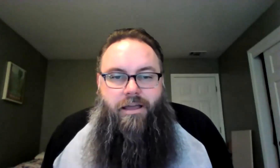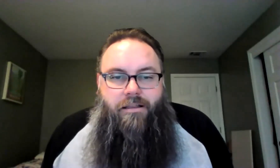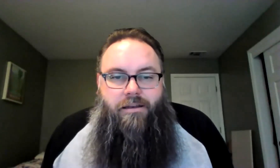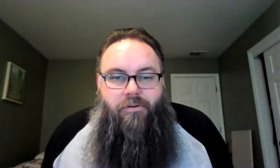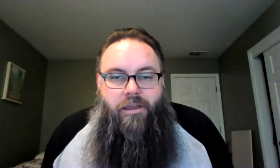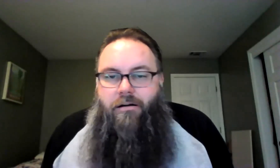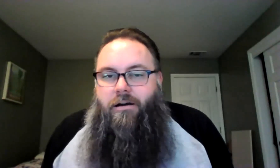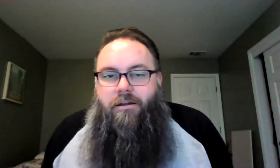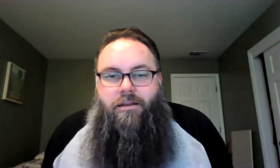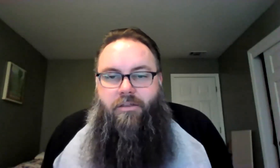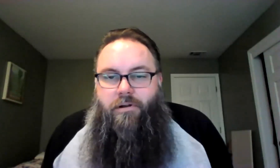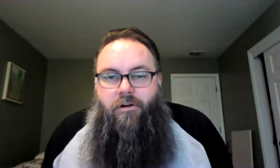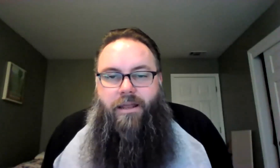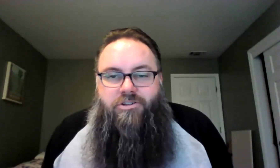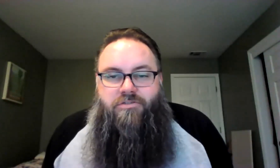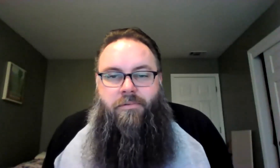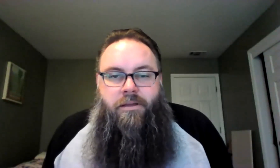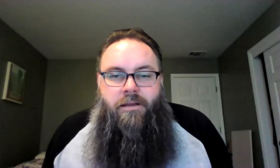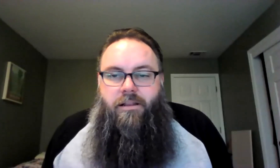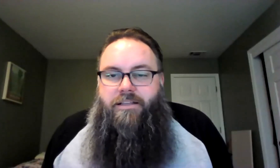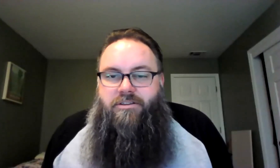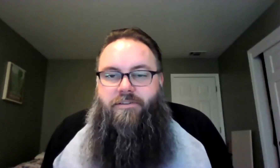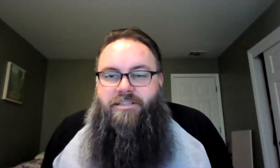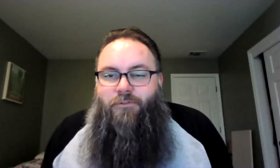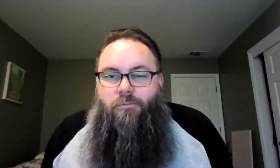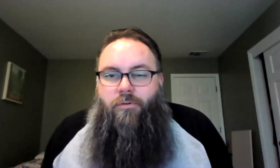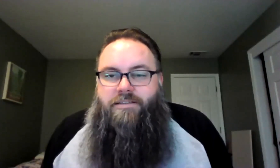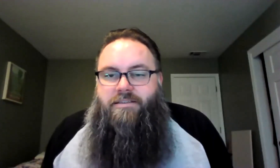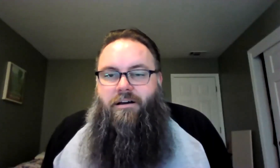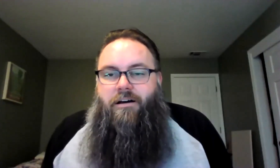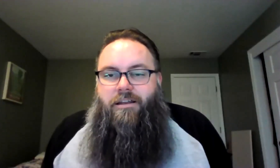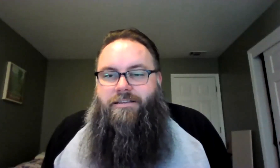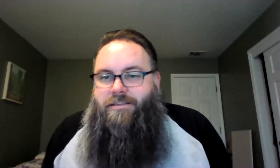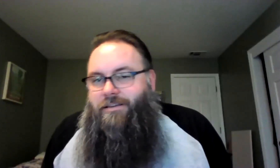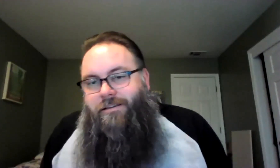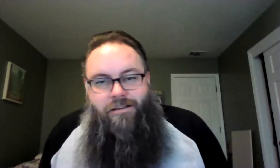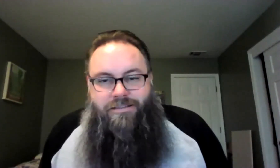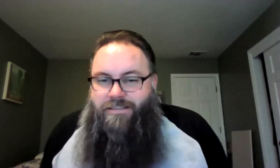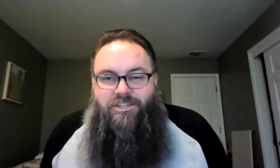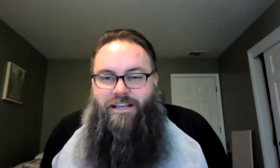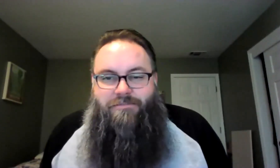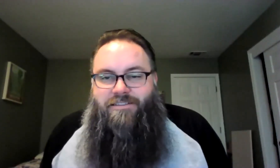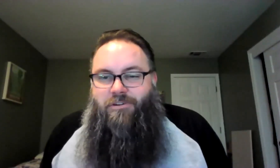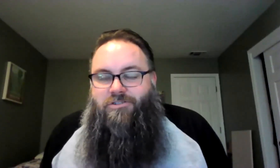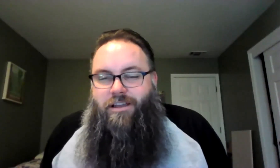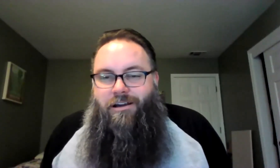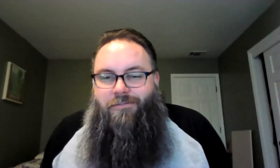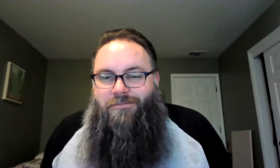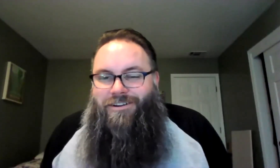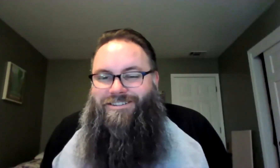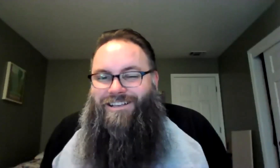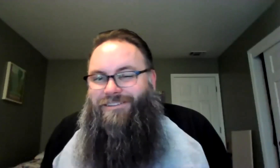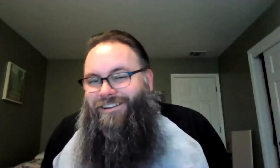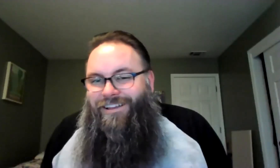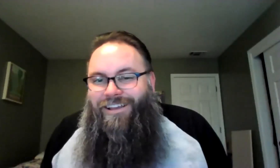Manager, Helen Neary on. Another one of our managers from Client Services, Phil Perez is on. I see Jasmine this morning drinking coffee.